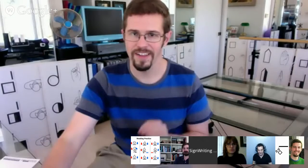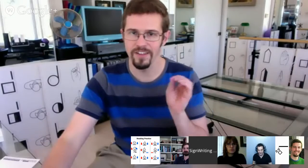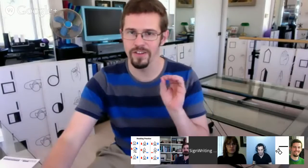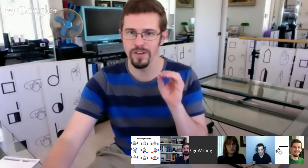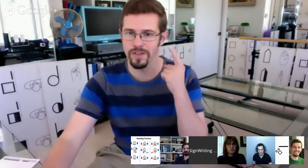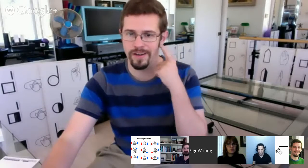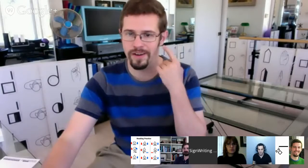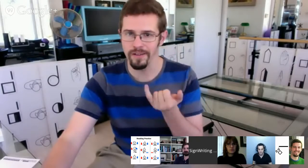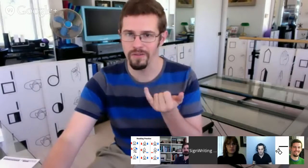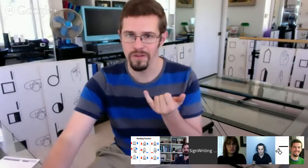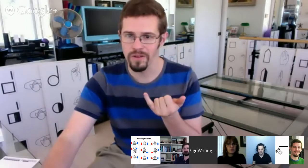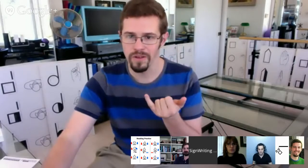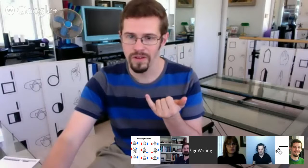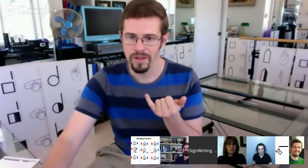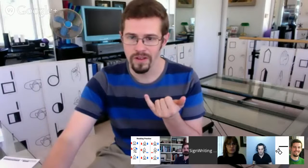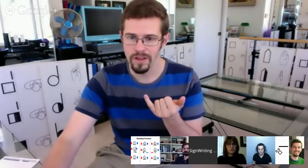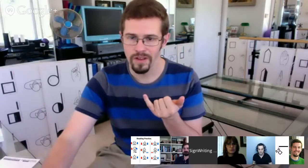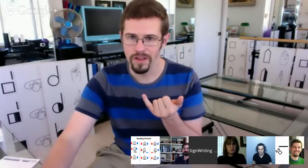There's no sound now.